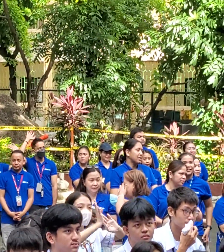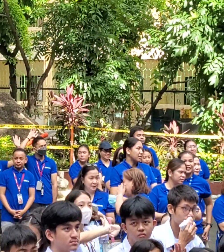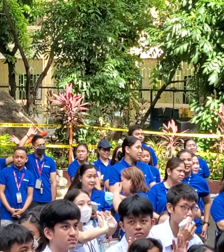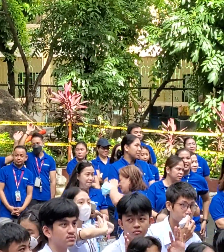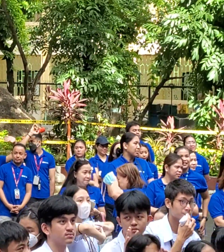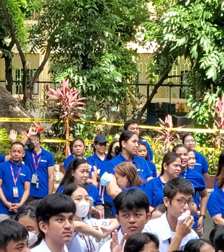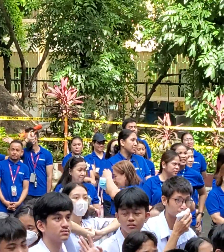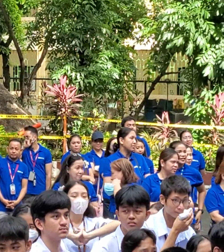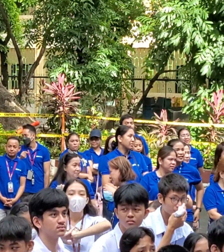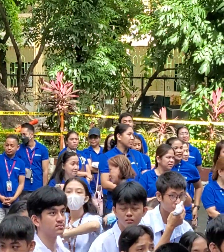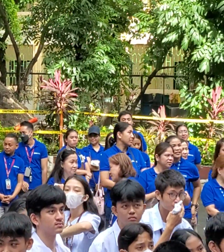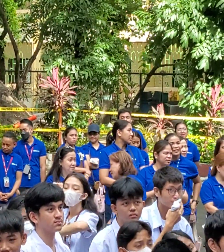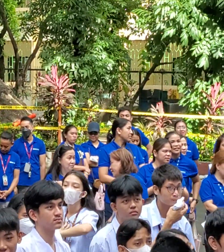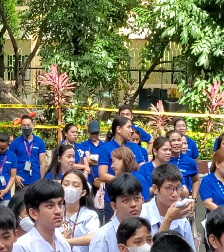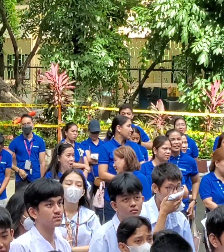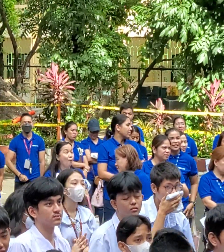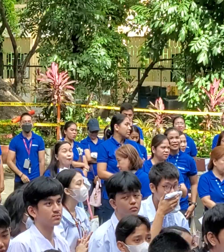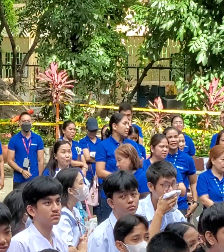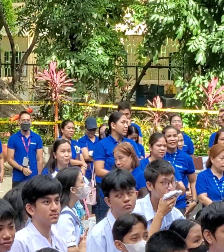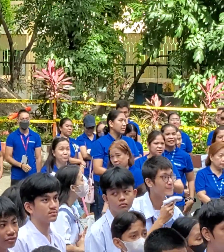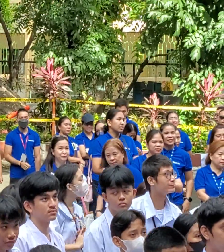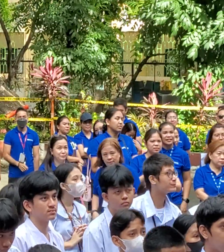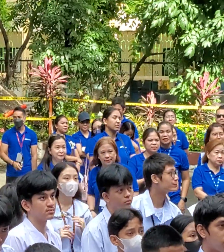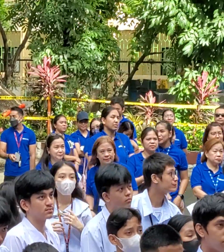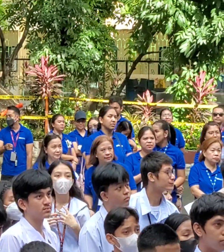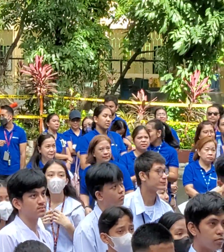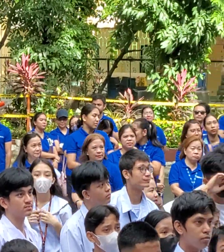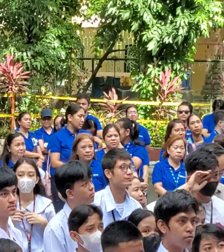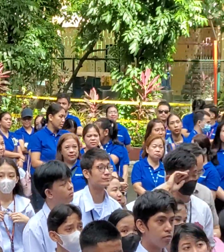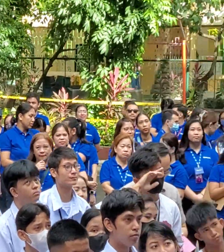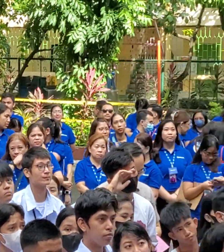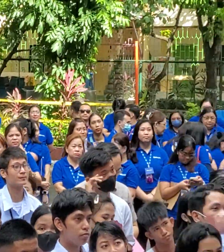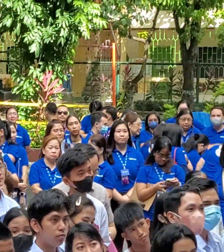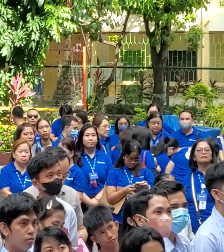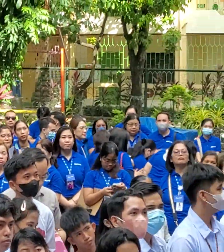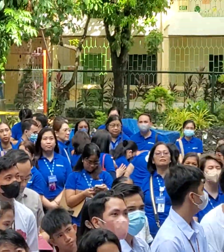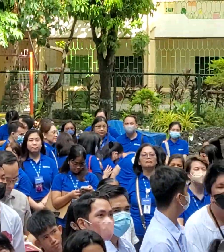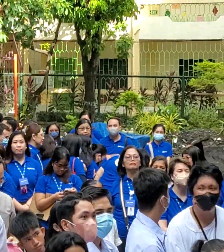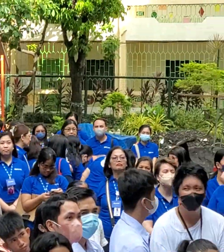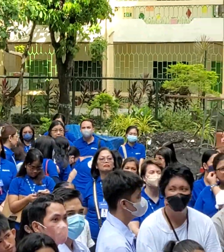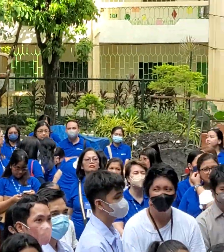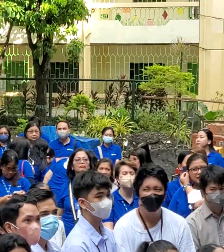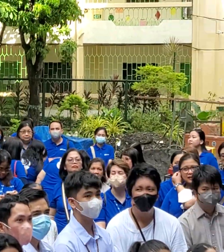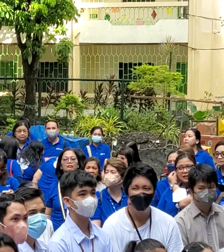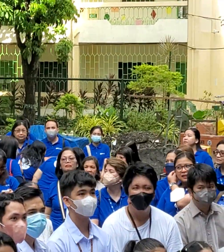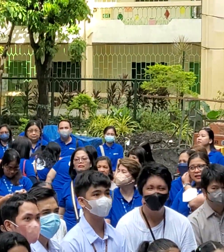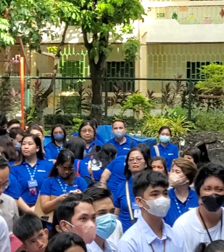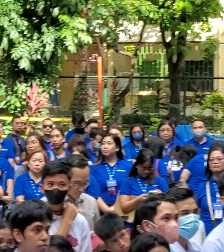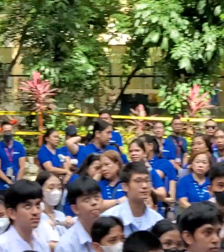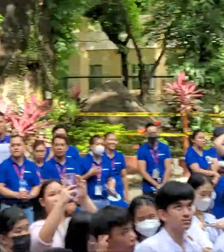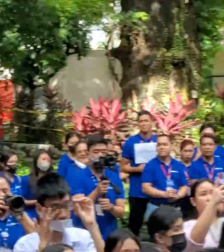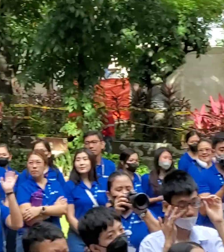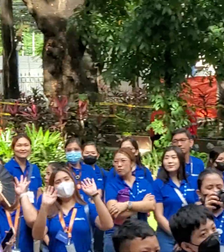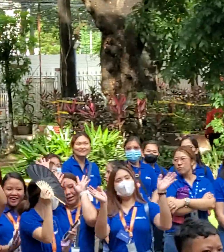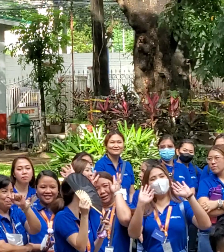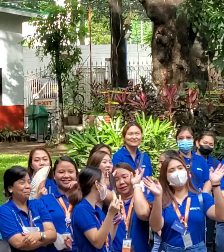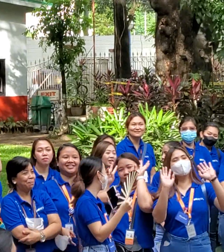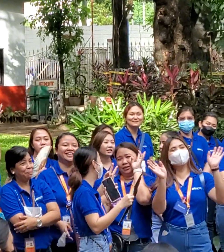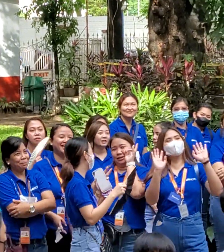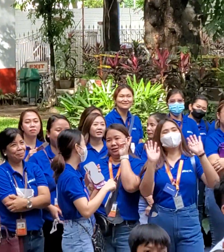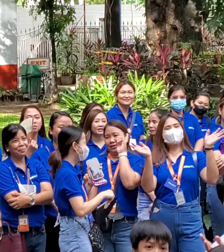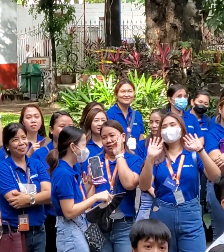Ayan. Of course, we have our volunteers from Toys Group. Ayun.